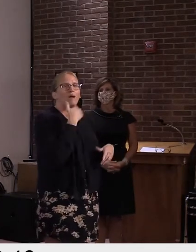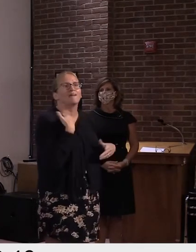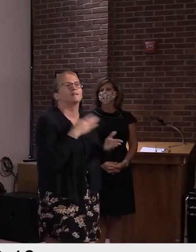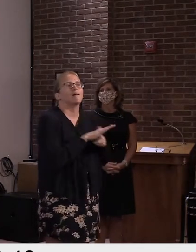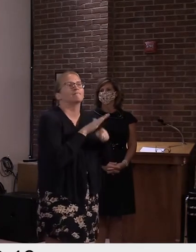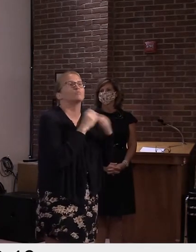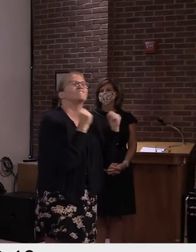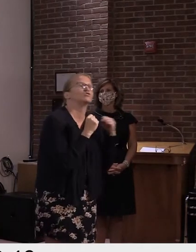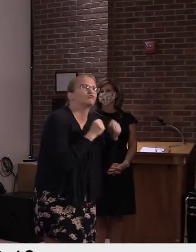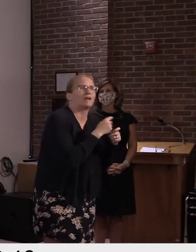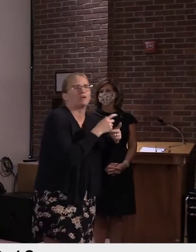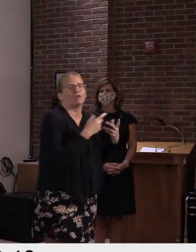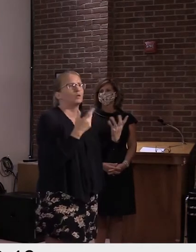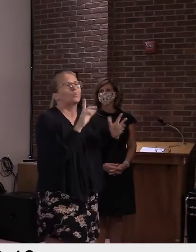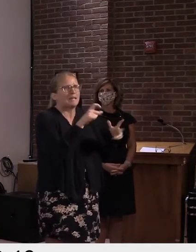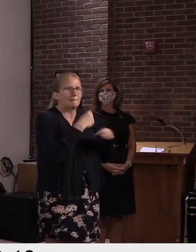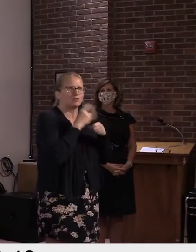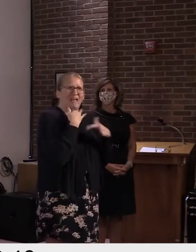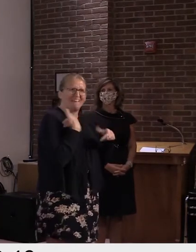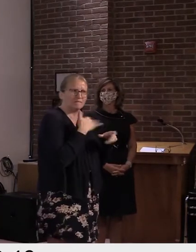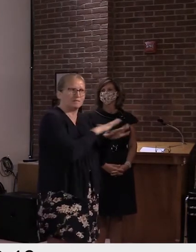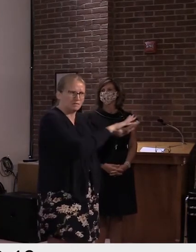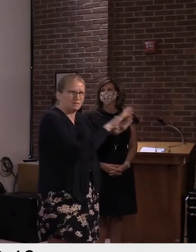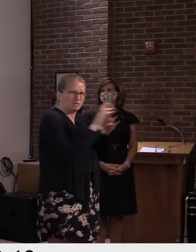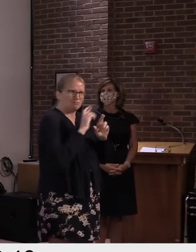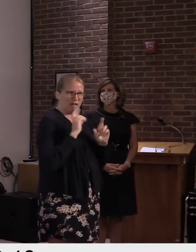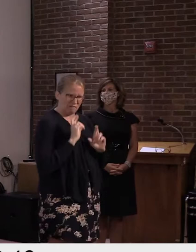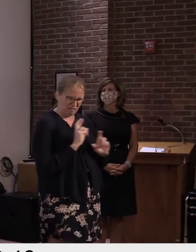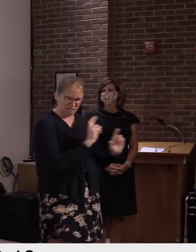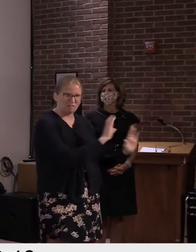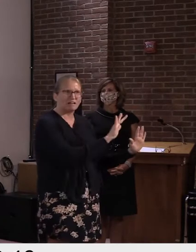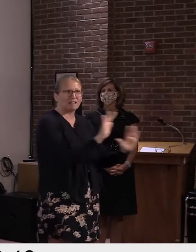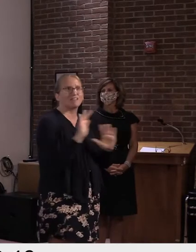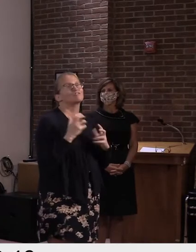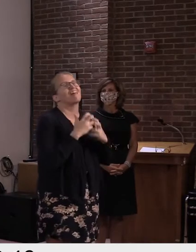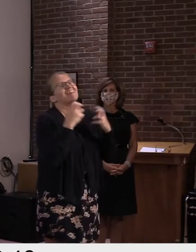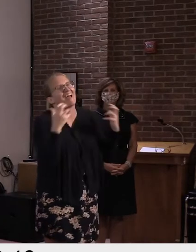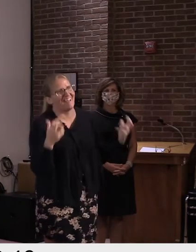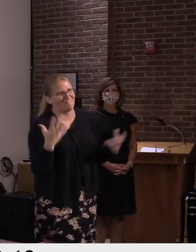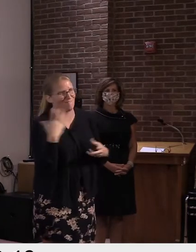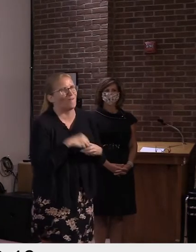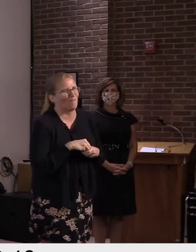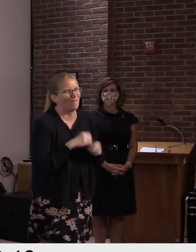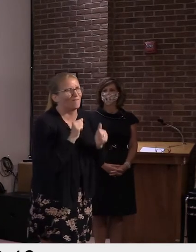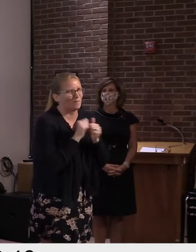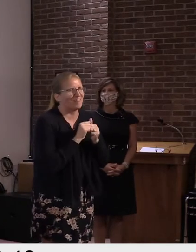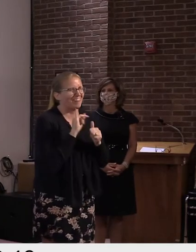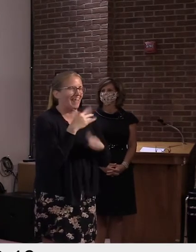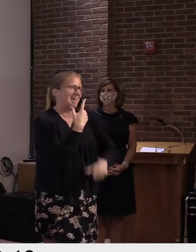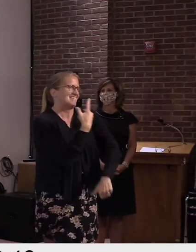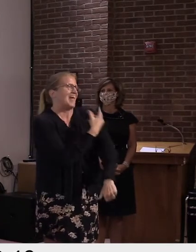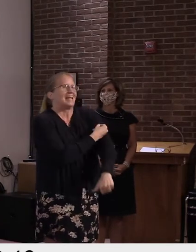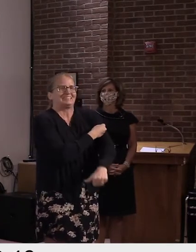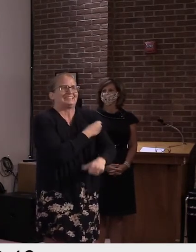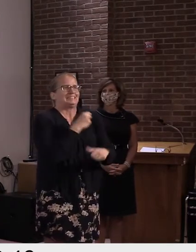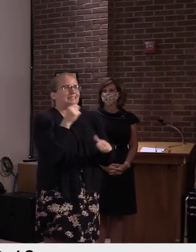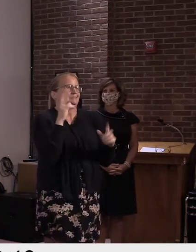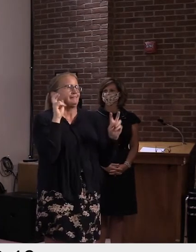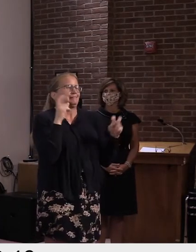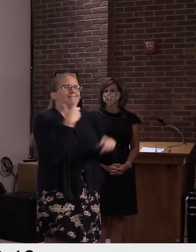capacity, et cetera. There's a whole host of things that go into what I would term vaccine